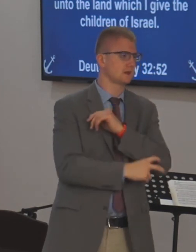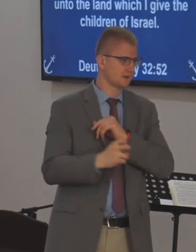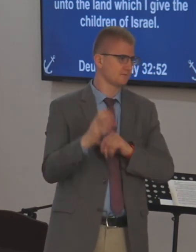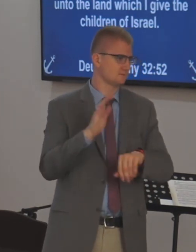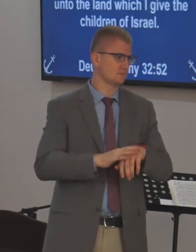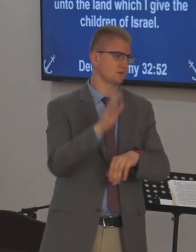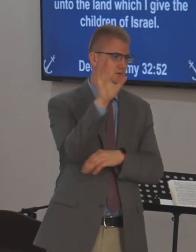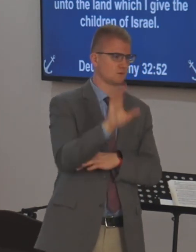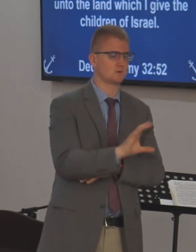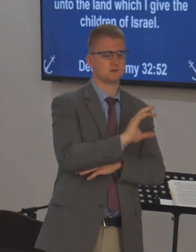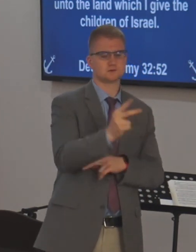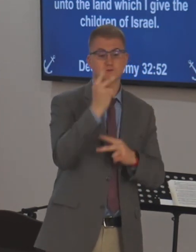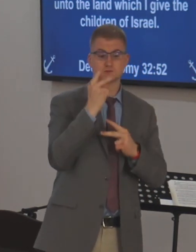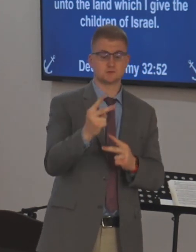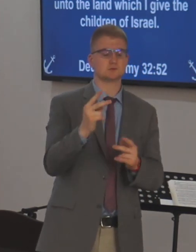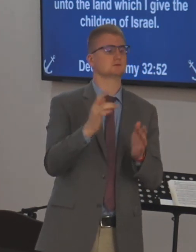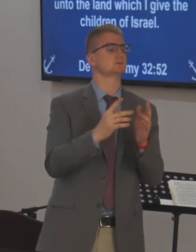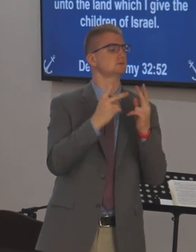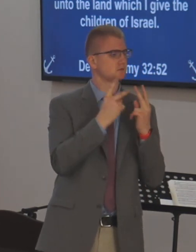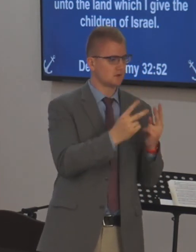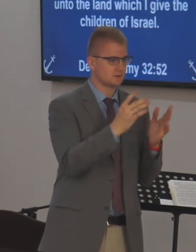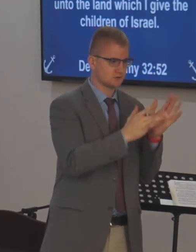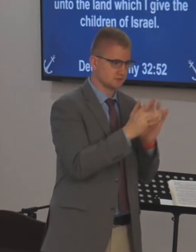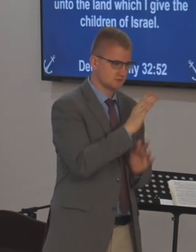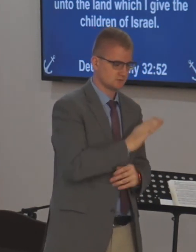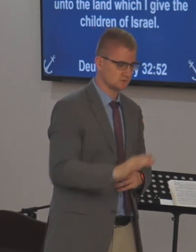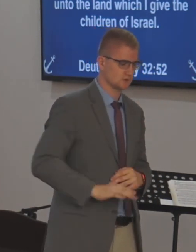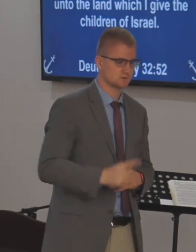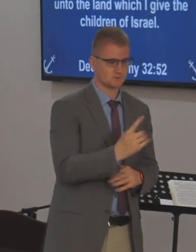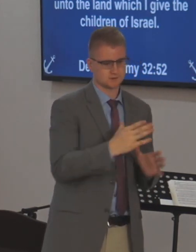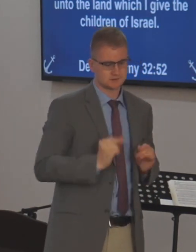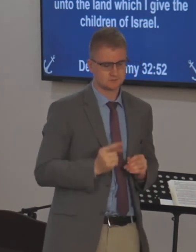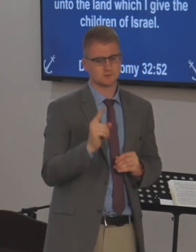and saw Jesus. The other one rejected him. He said, Lord,